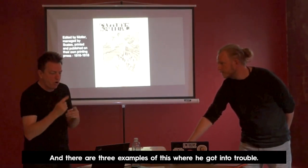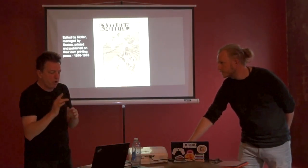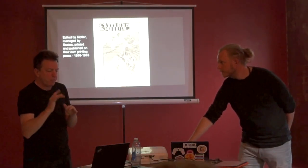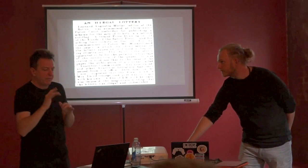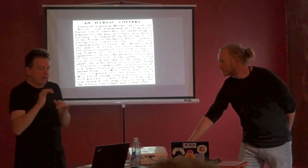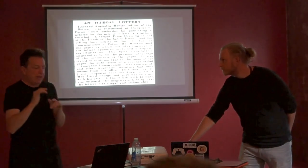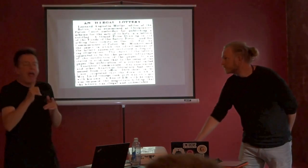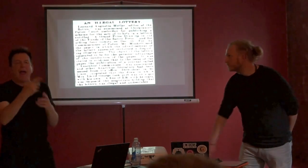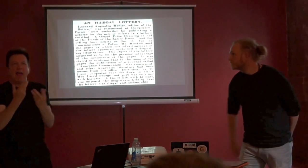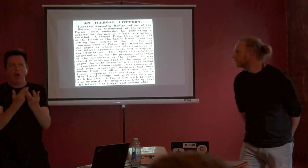really.